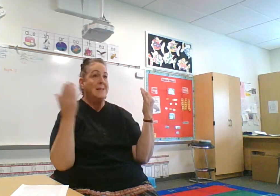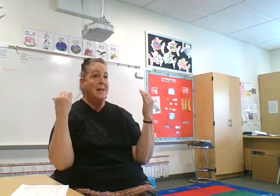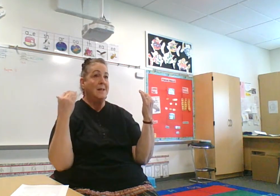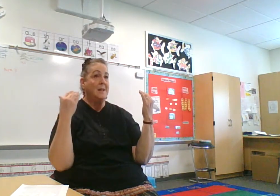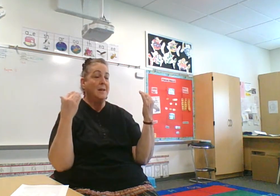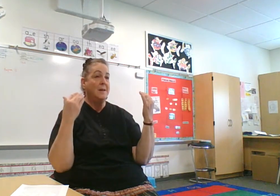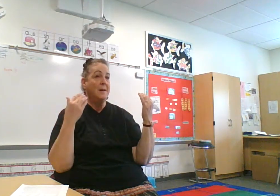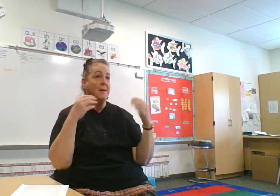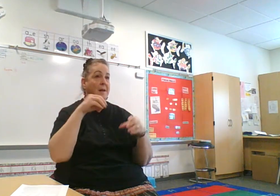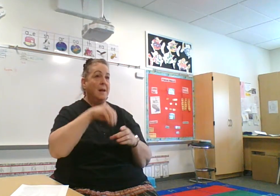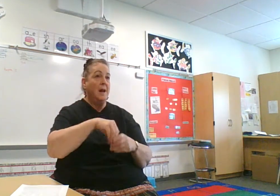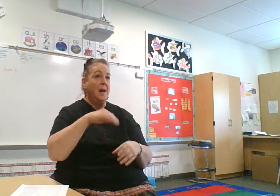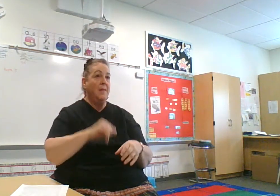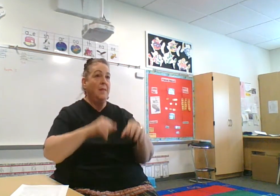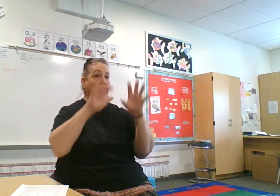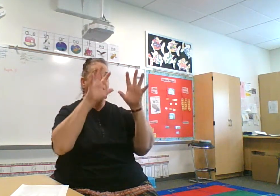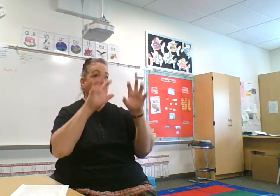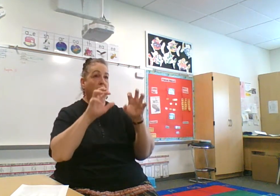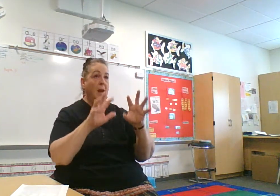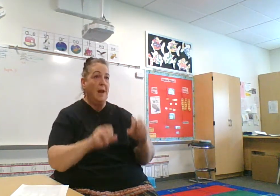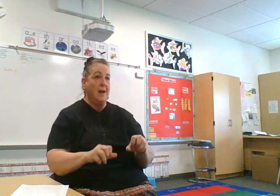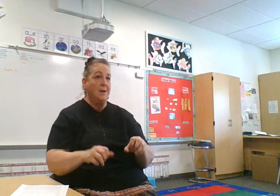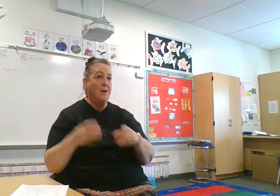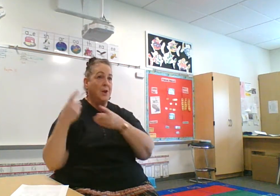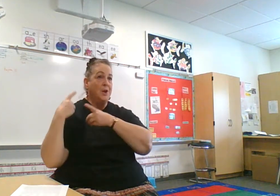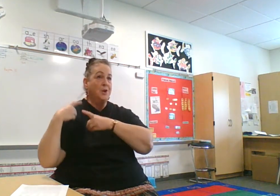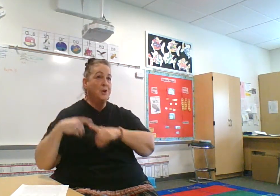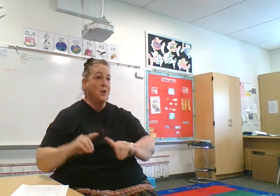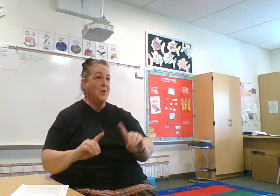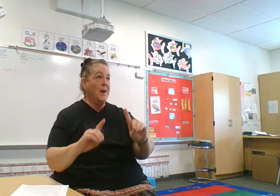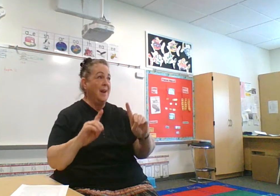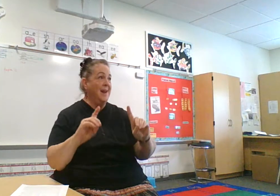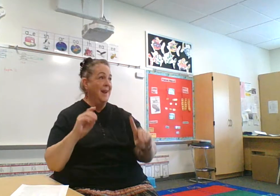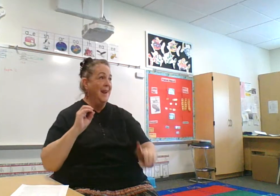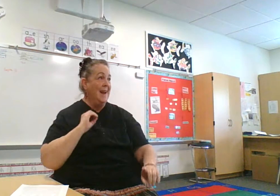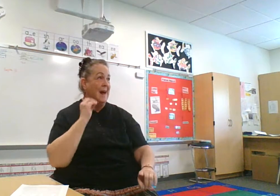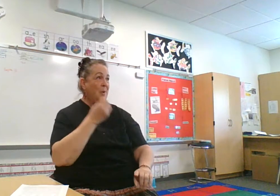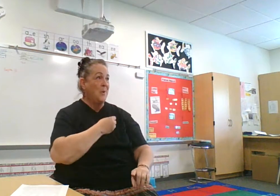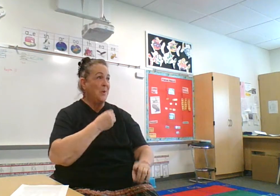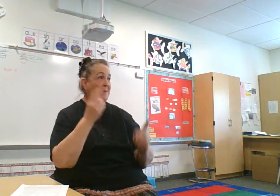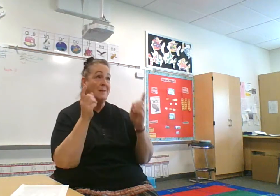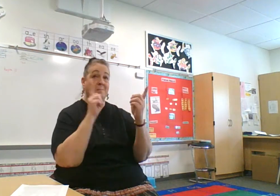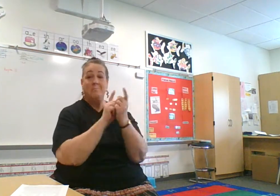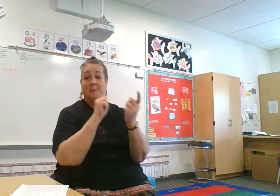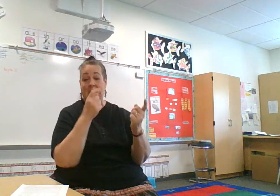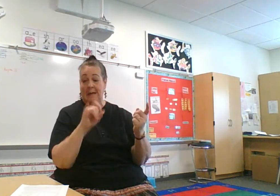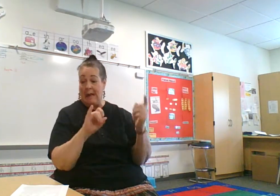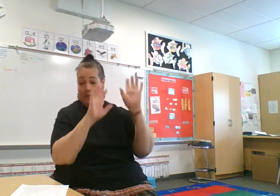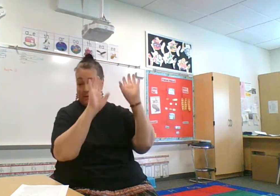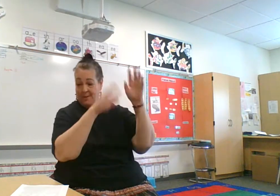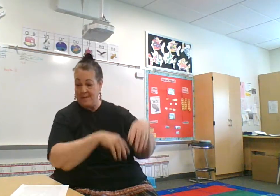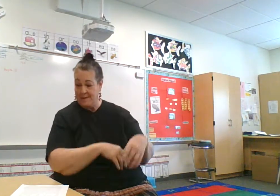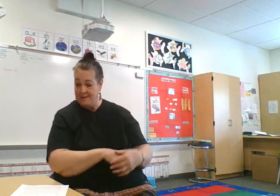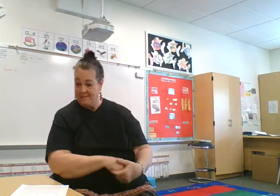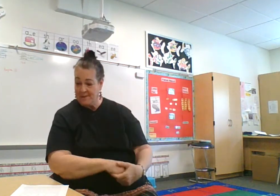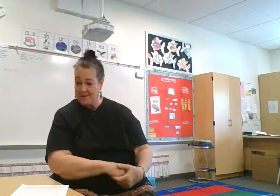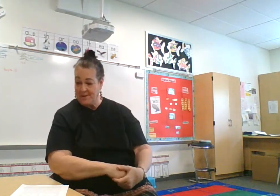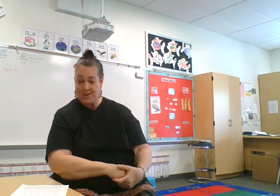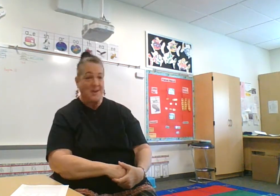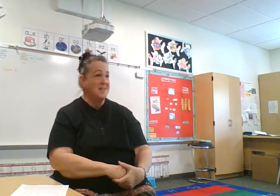waited in the rain during our meeting. I don't know, that's not such a great sentence,